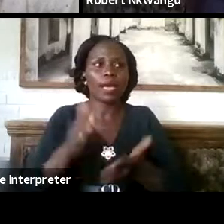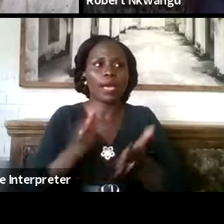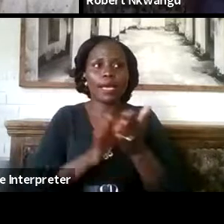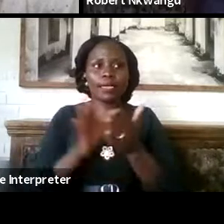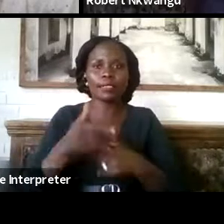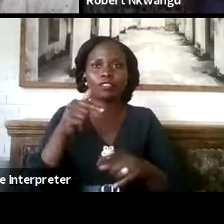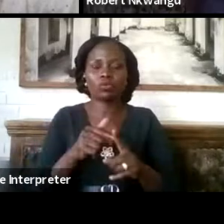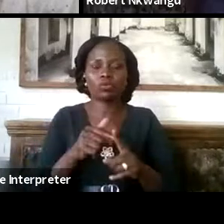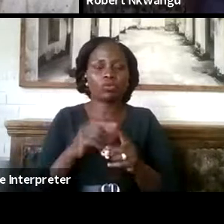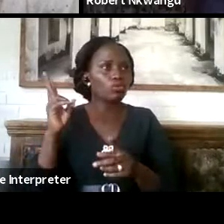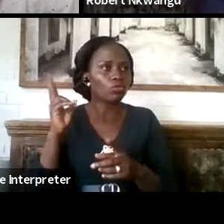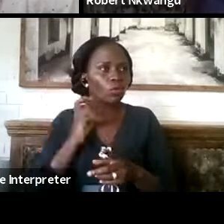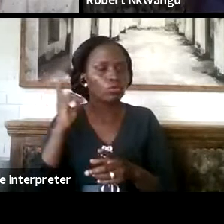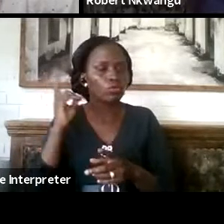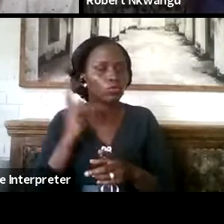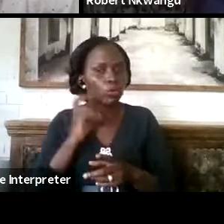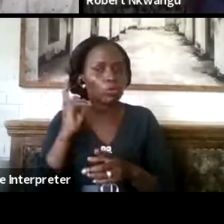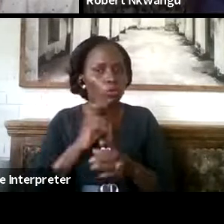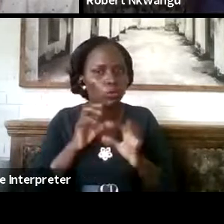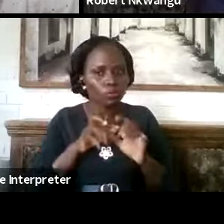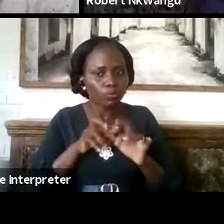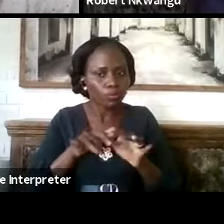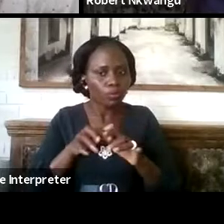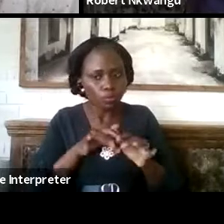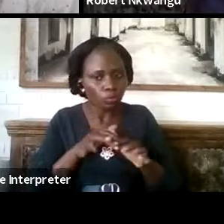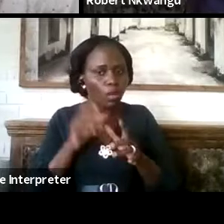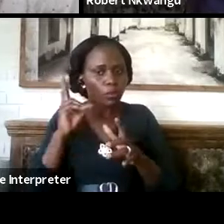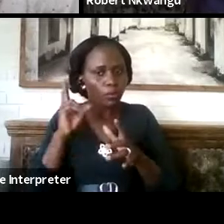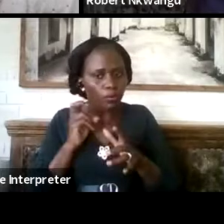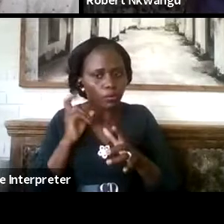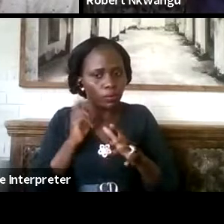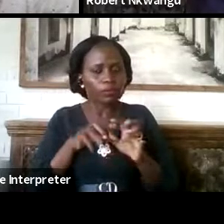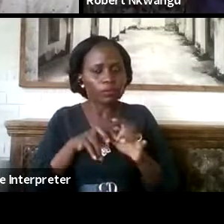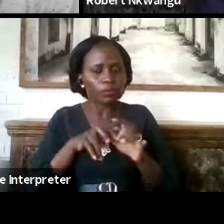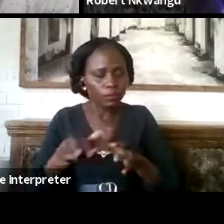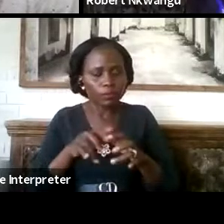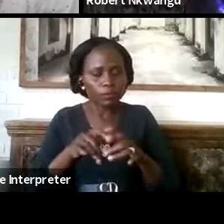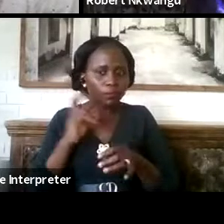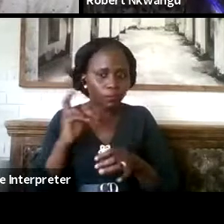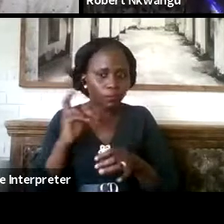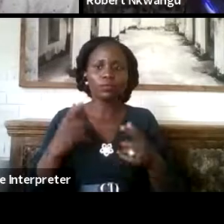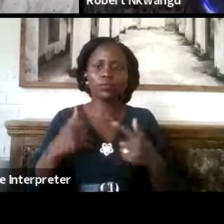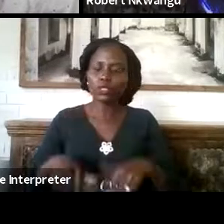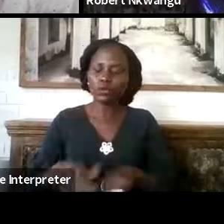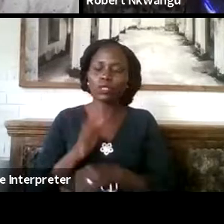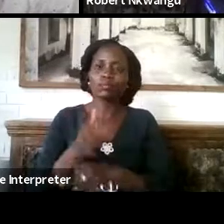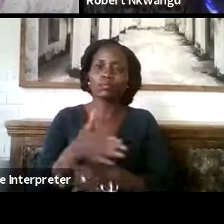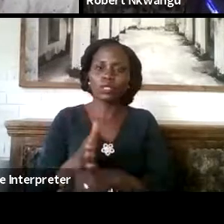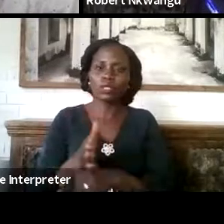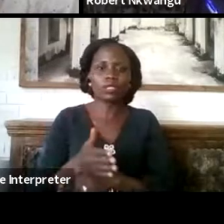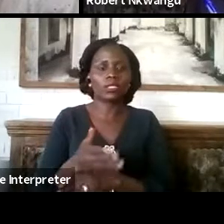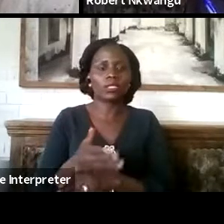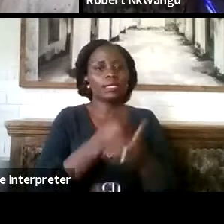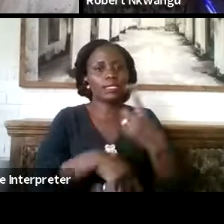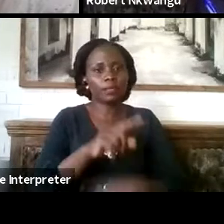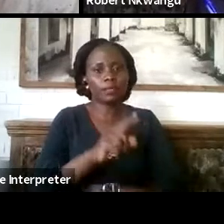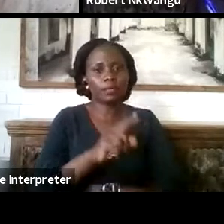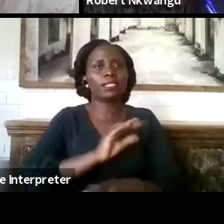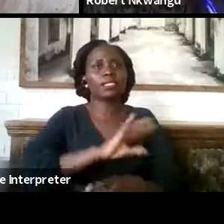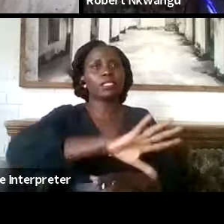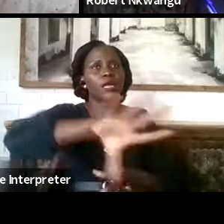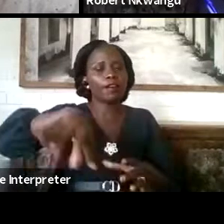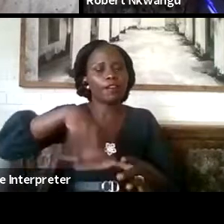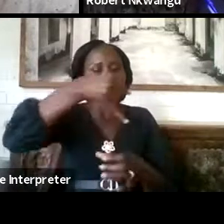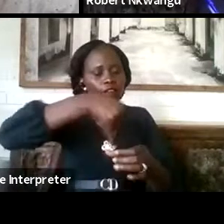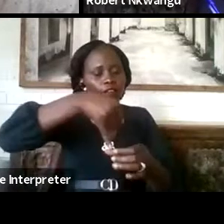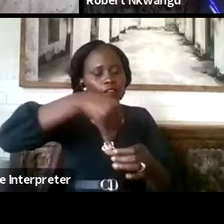to do my work. So as a ministry, we are taking disability as a cross-cutting issue. And I don't believe that